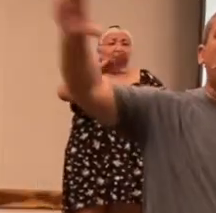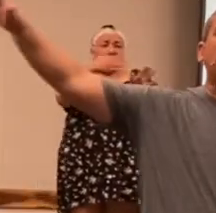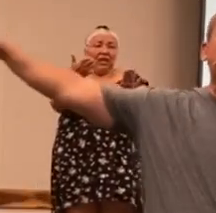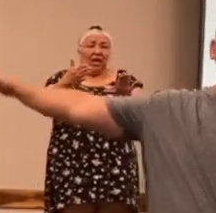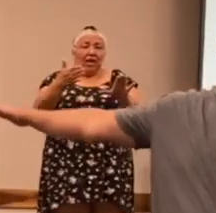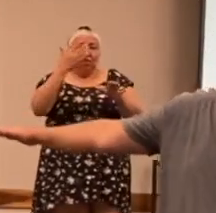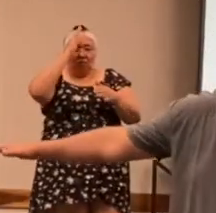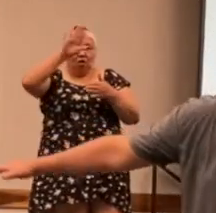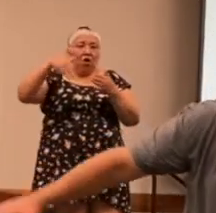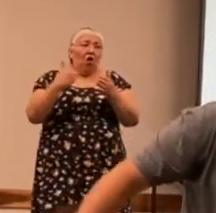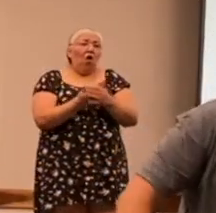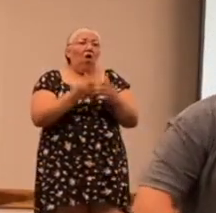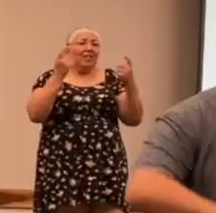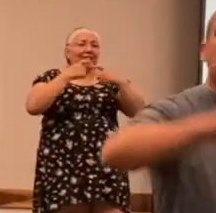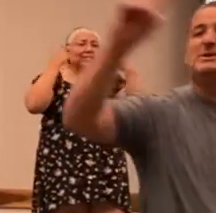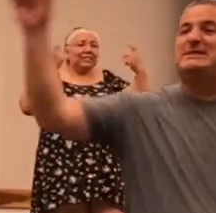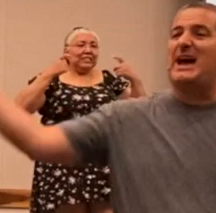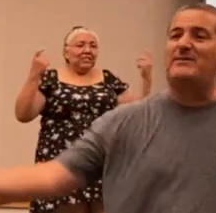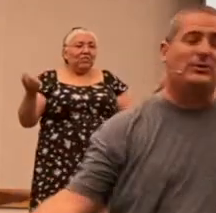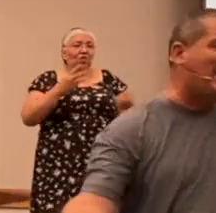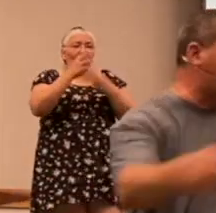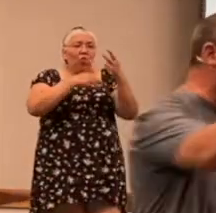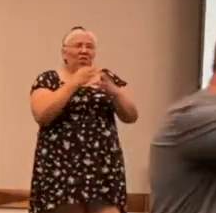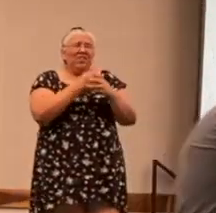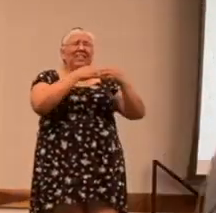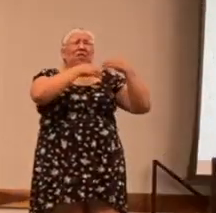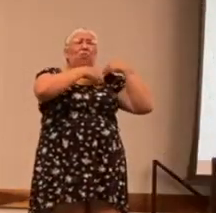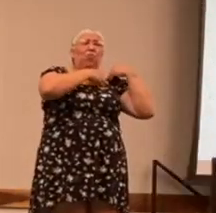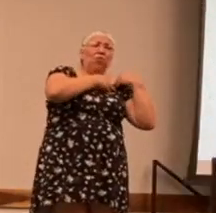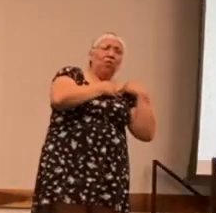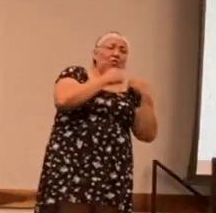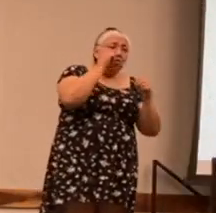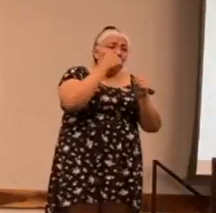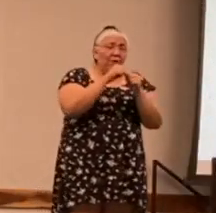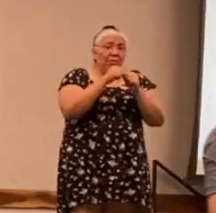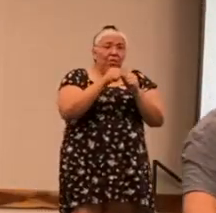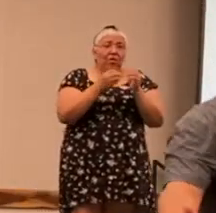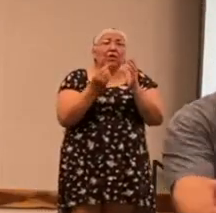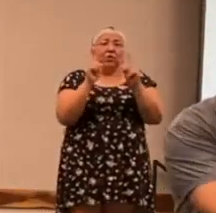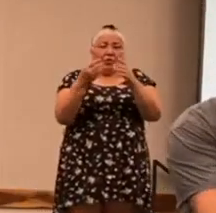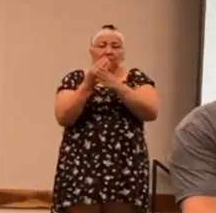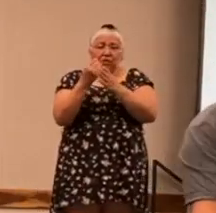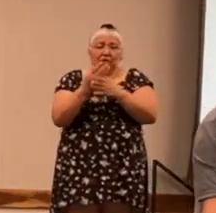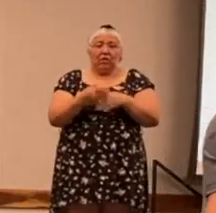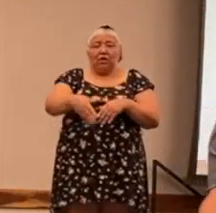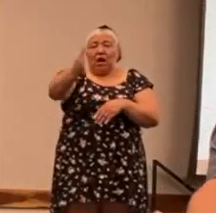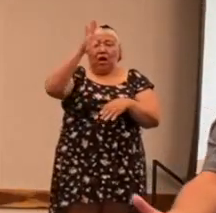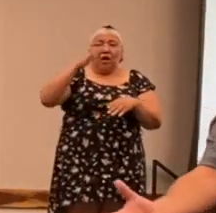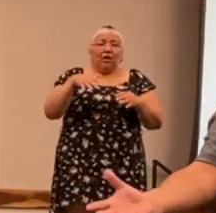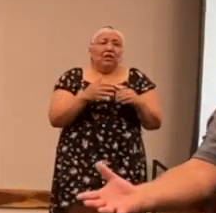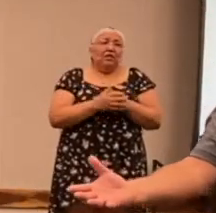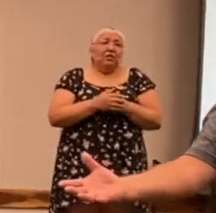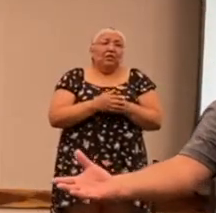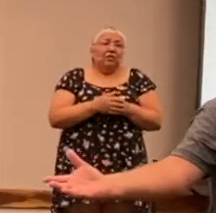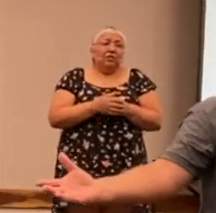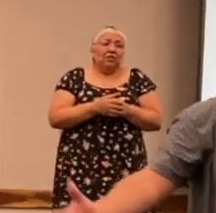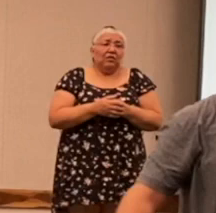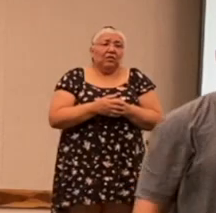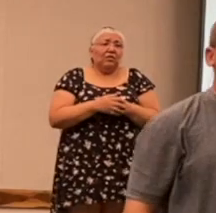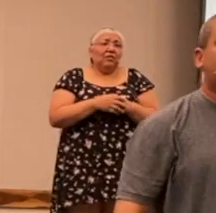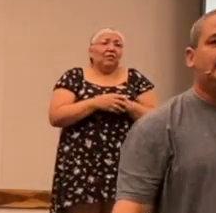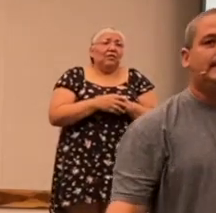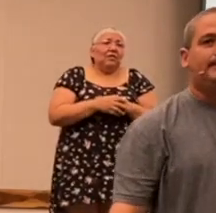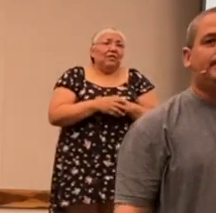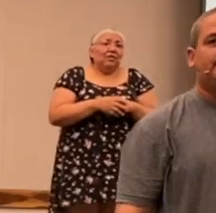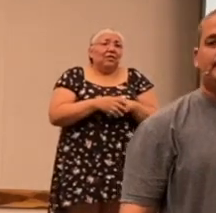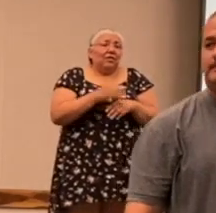for all the sins of the world. And it was heavy, right? Remember the garden? When he went to the garden, he's like, Father, if this cup can pass me by.